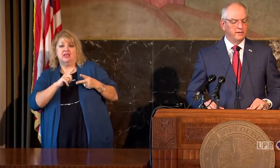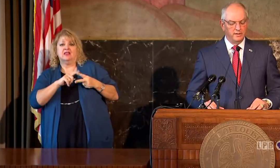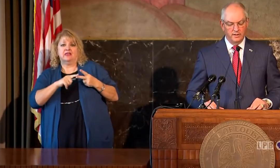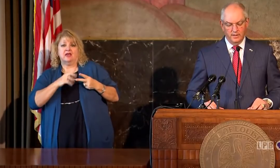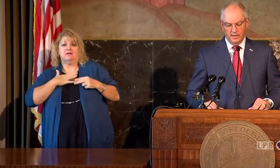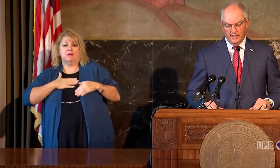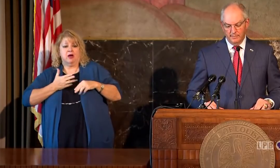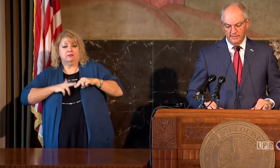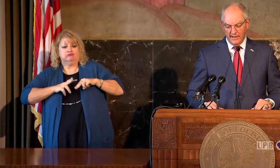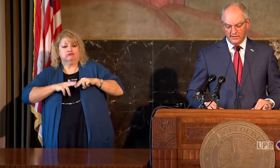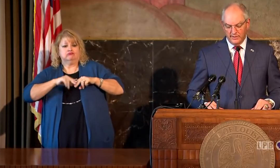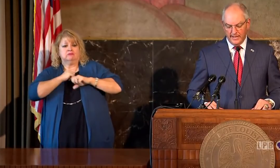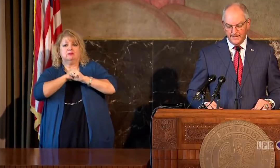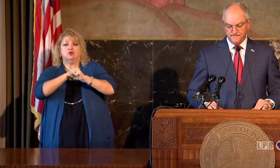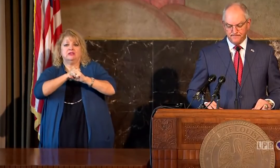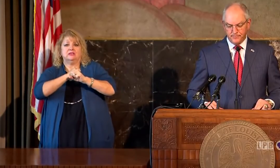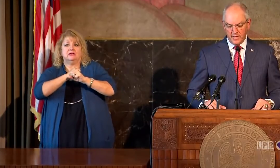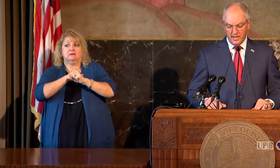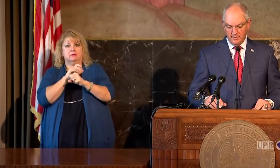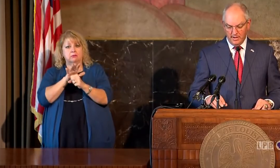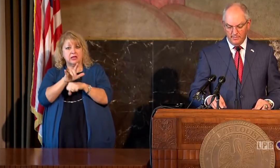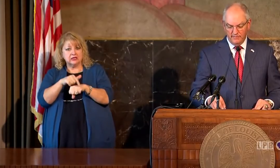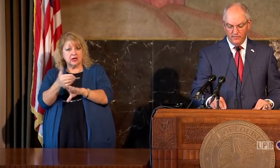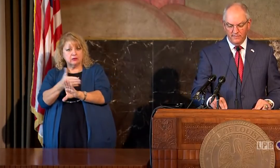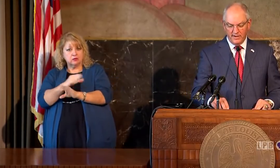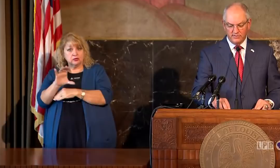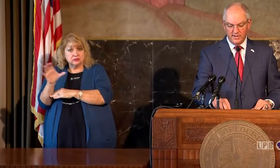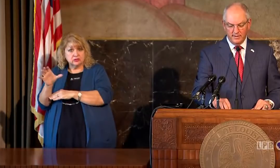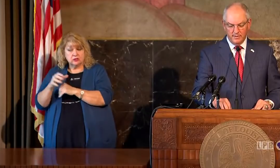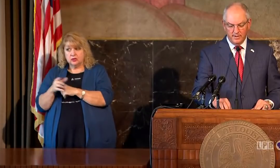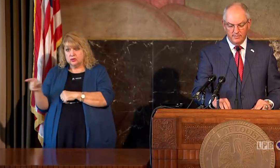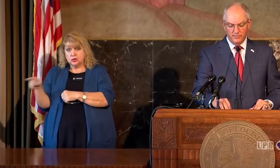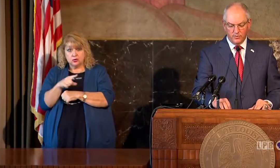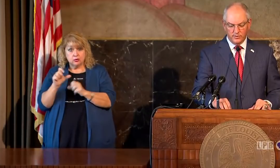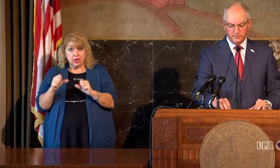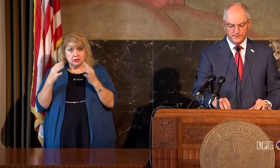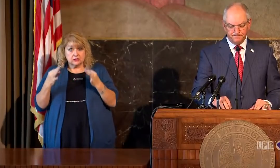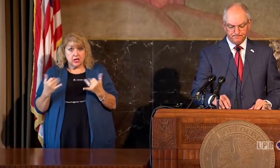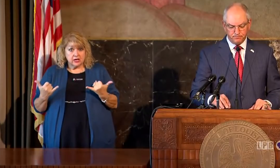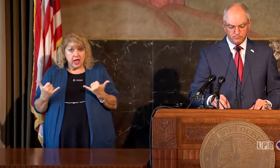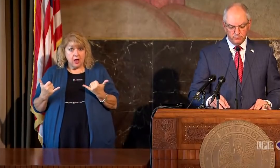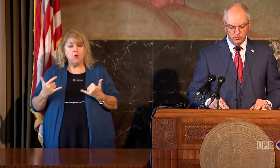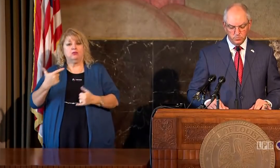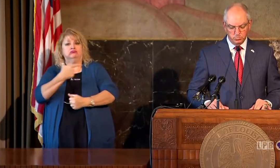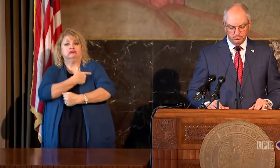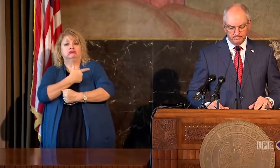can be vaccinated and be fully vaccinated before Christmas.